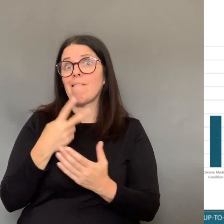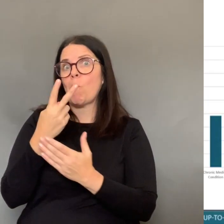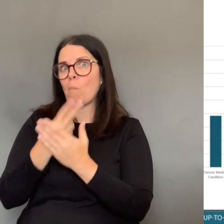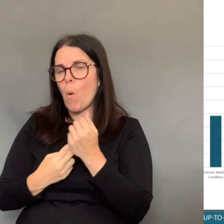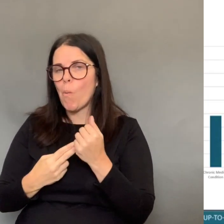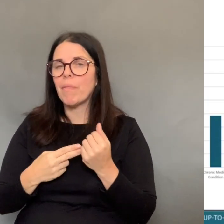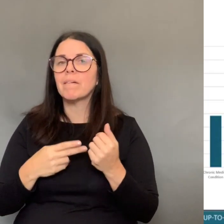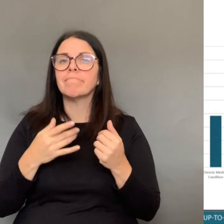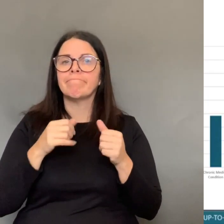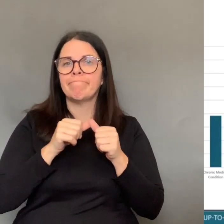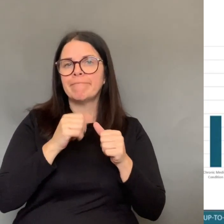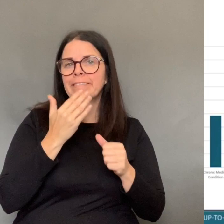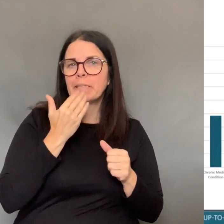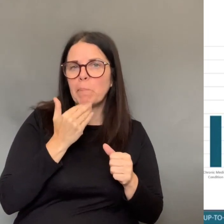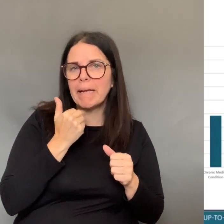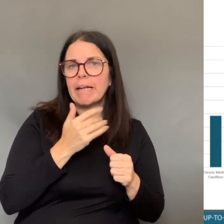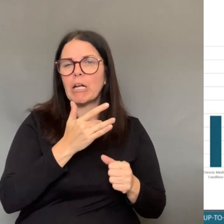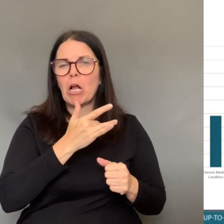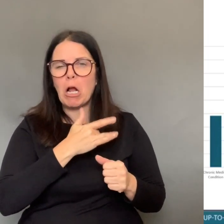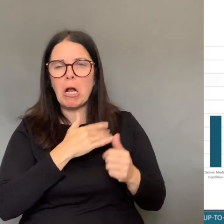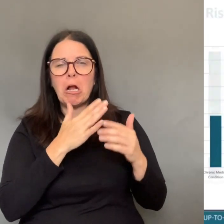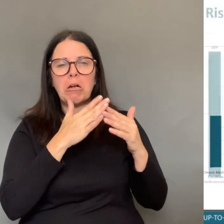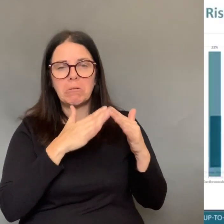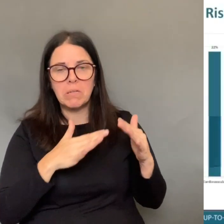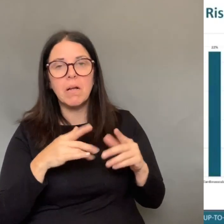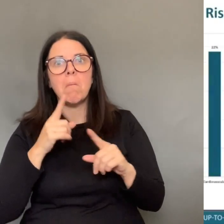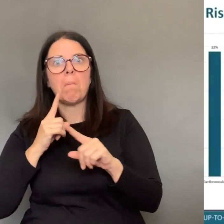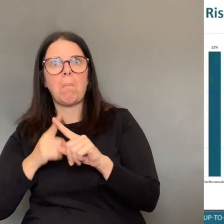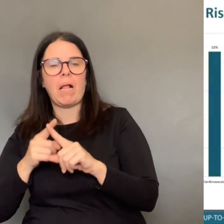health recommendations to keep yourself safe.